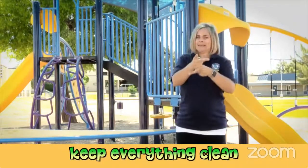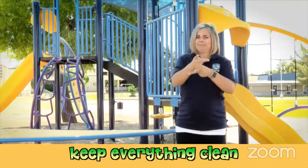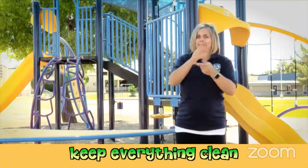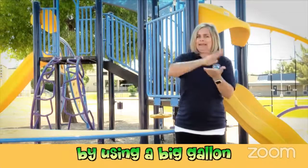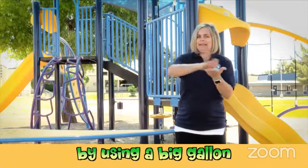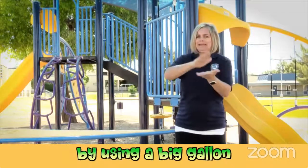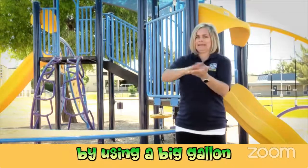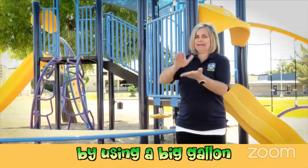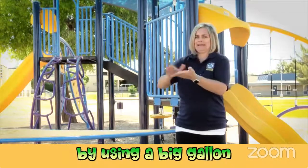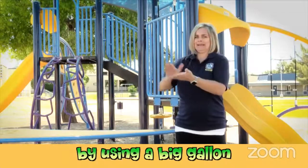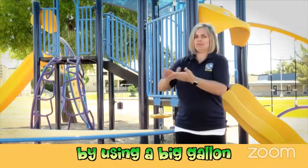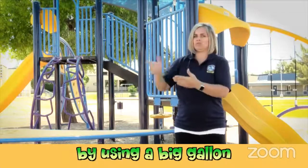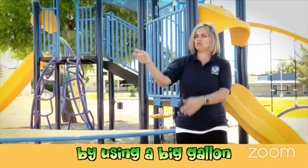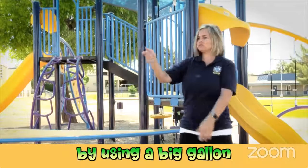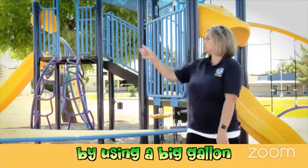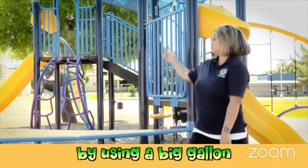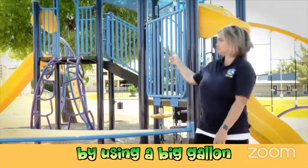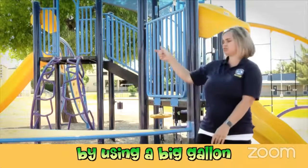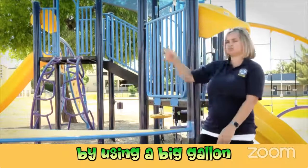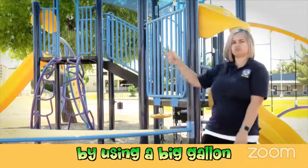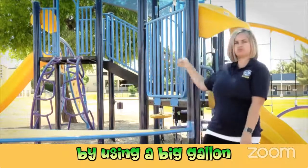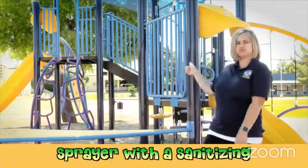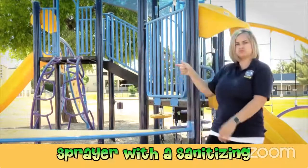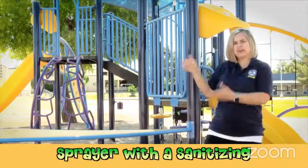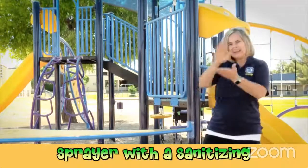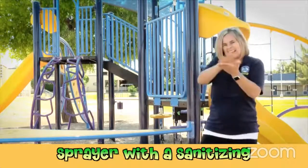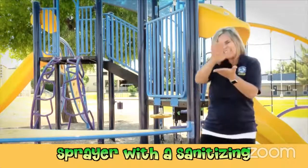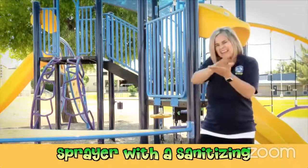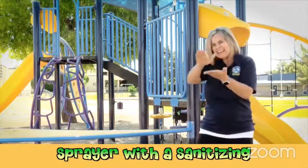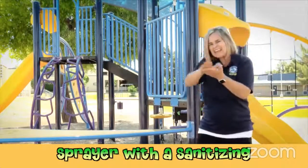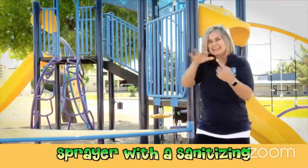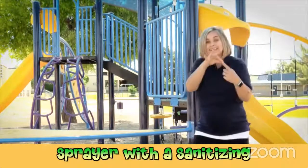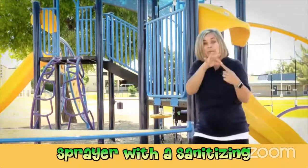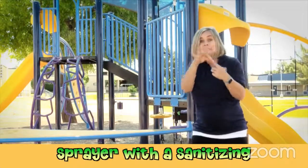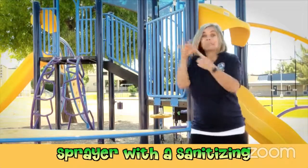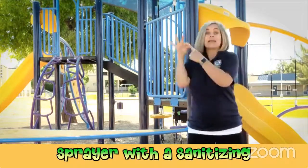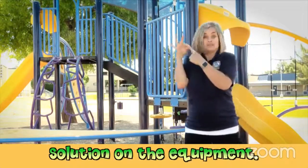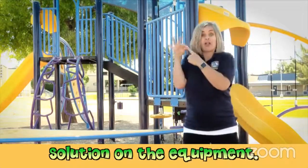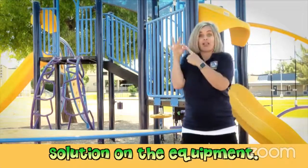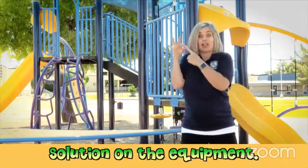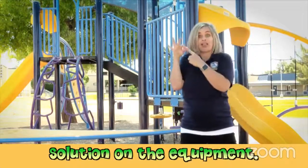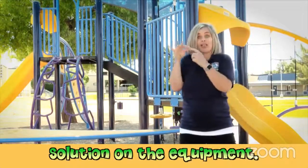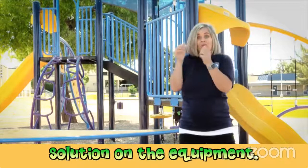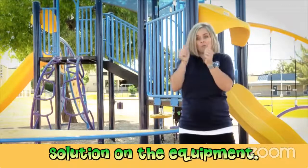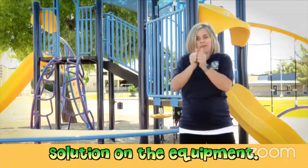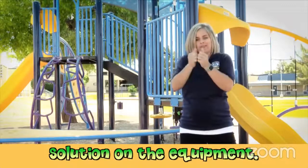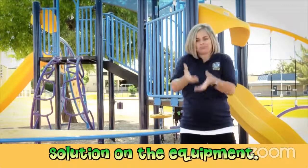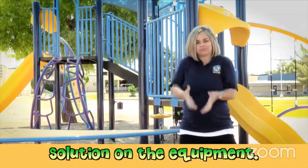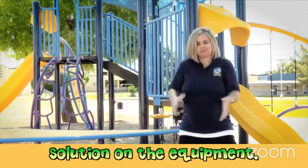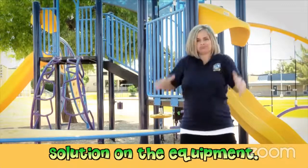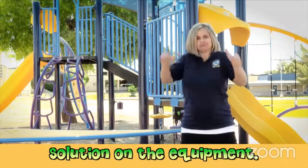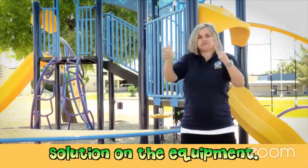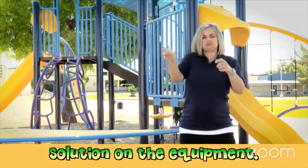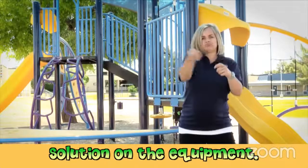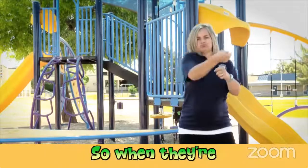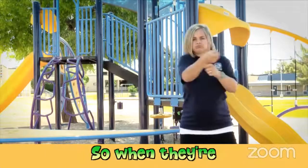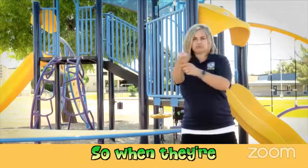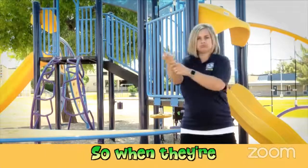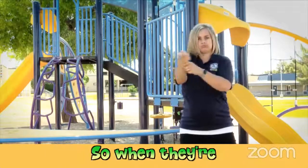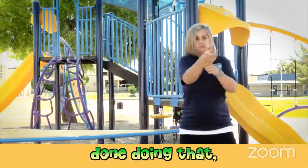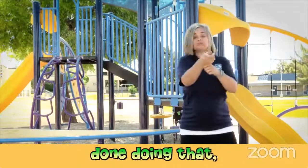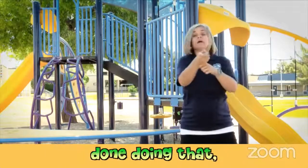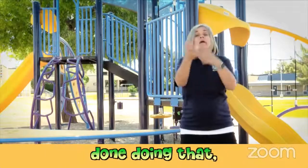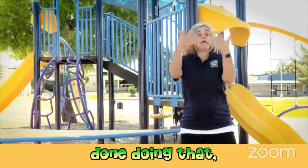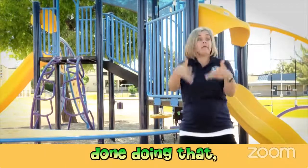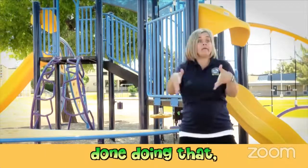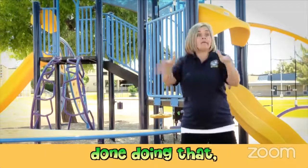everything clean by using a big gallon sprayer with a sanitizing solution on the equipment. So when